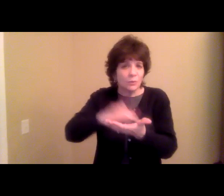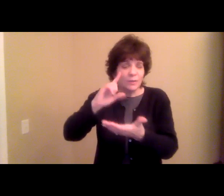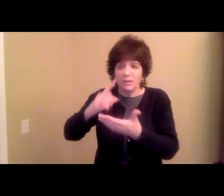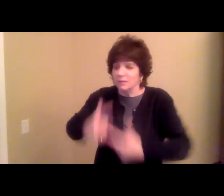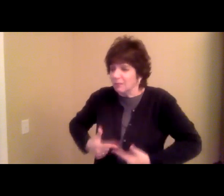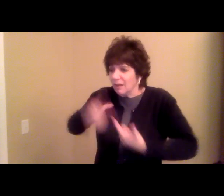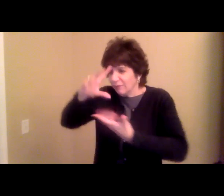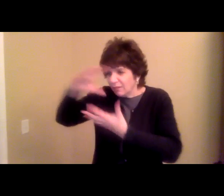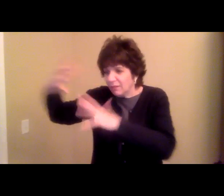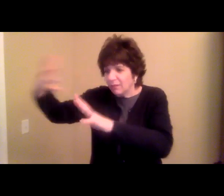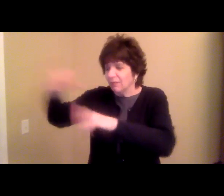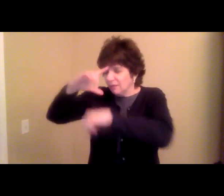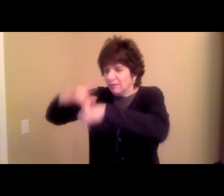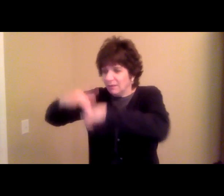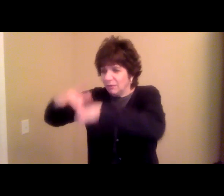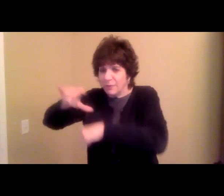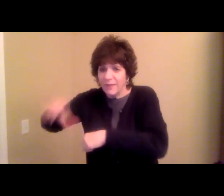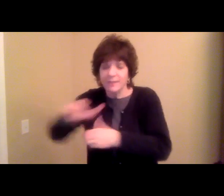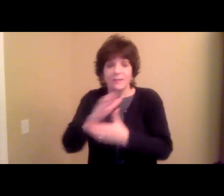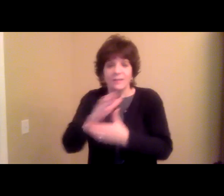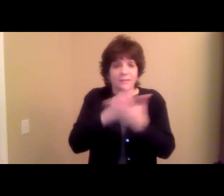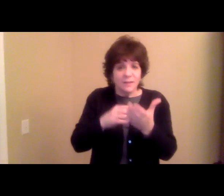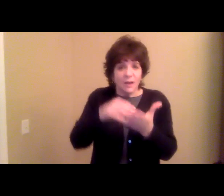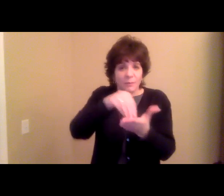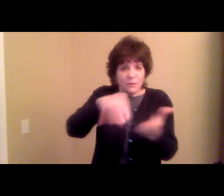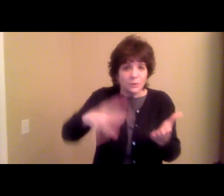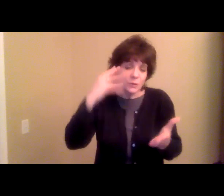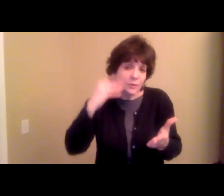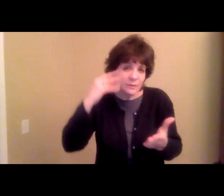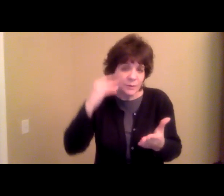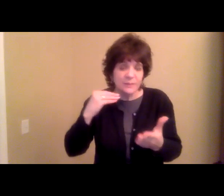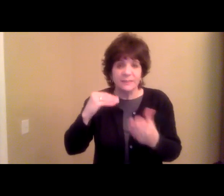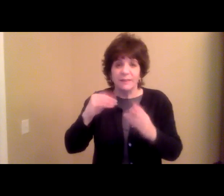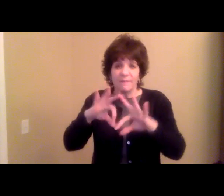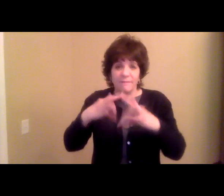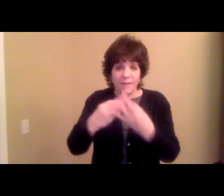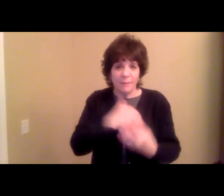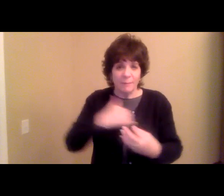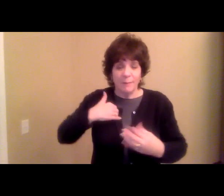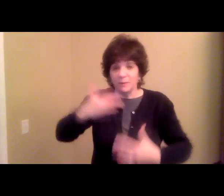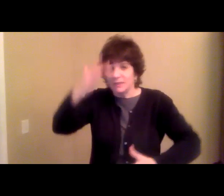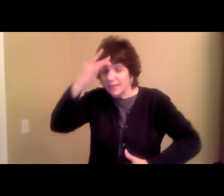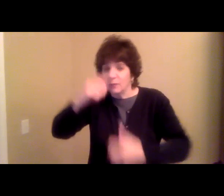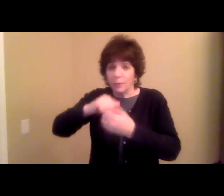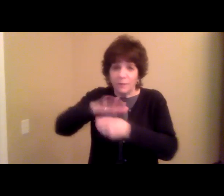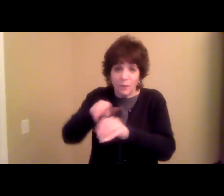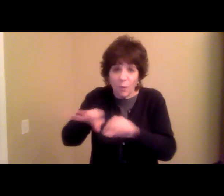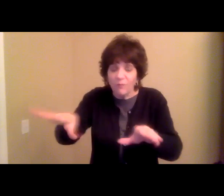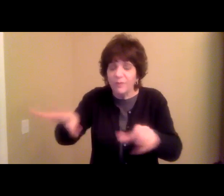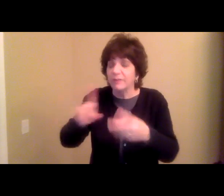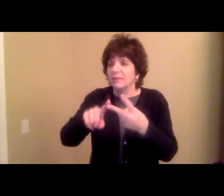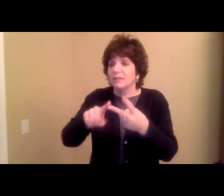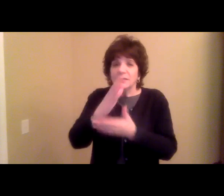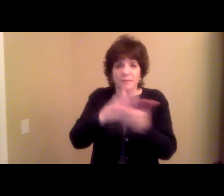so many things going on. Some had members of their family had tested positive for COVID. Some had